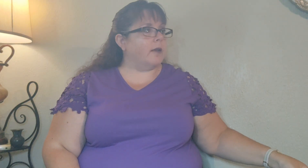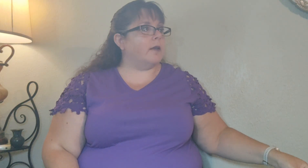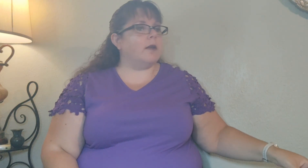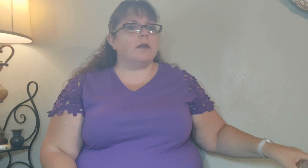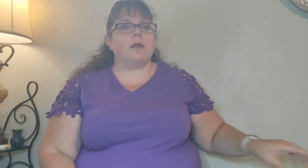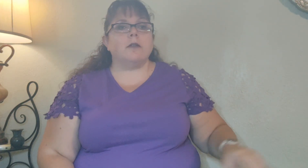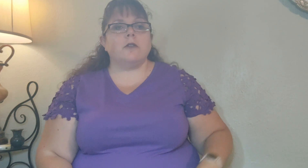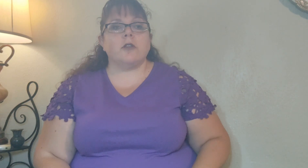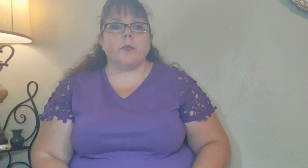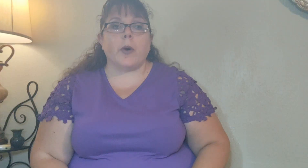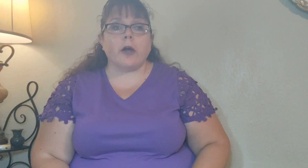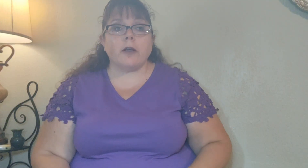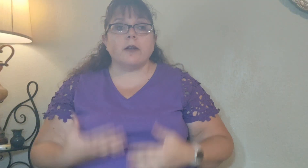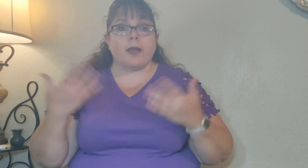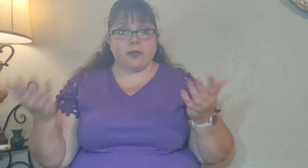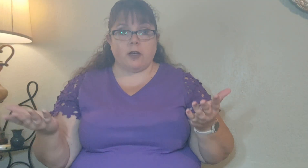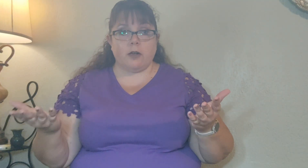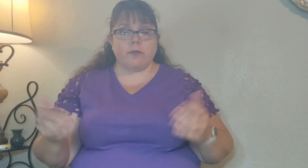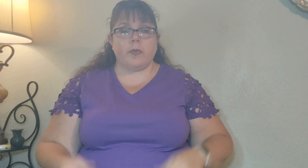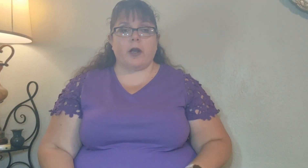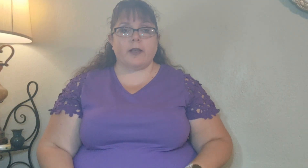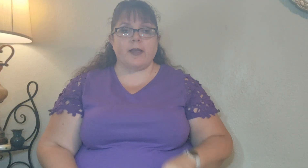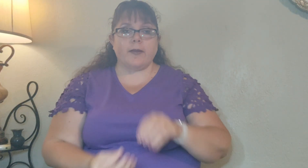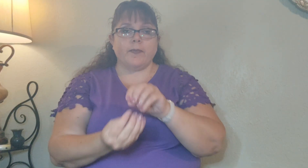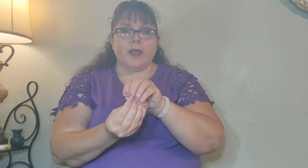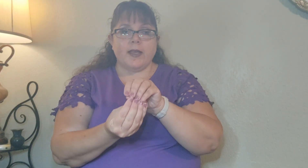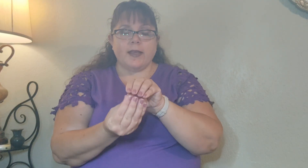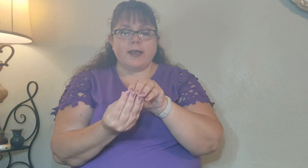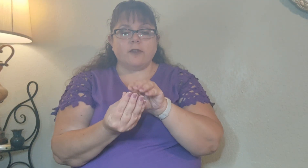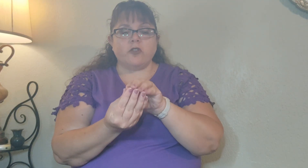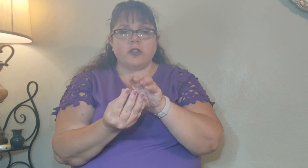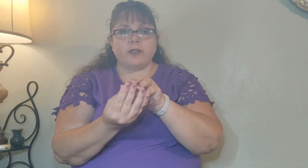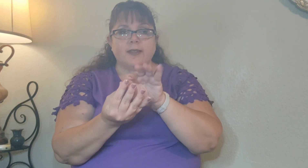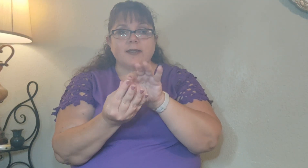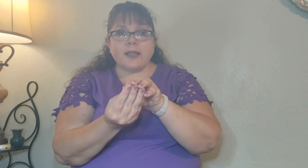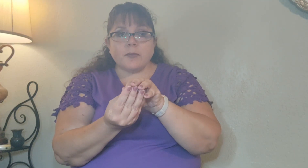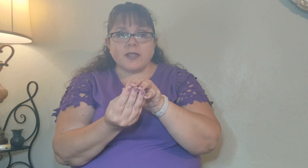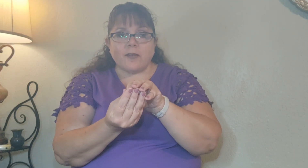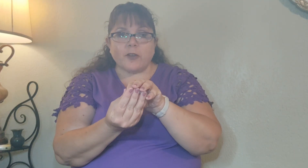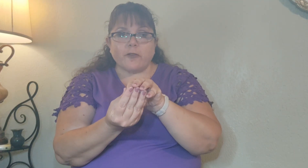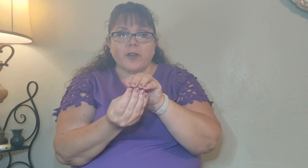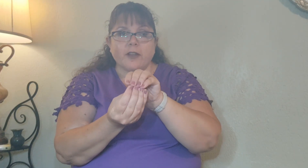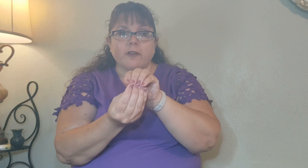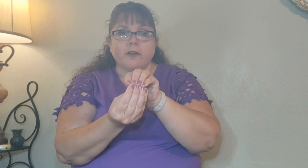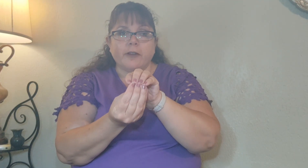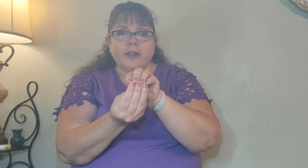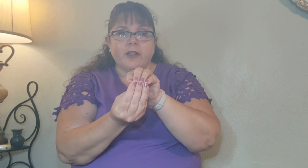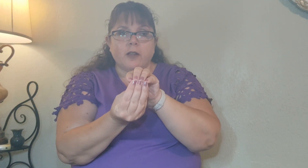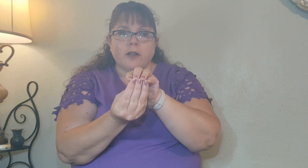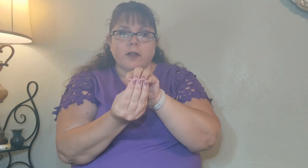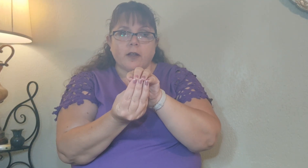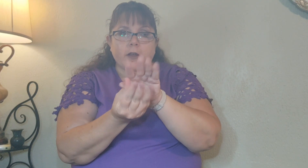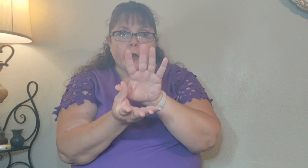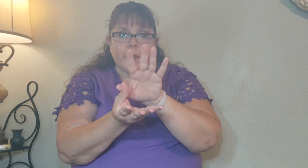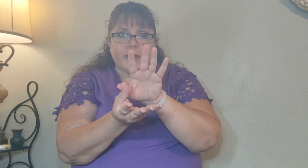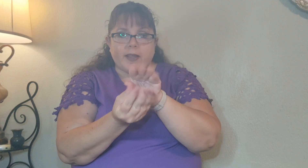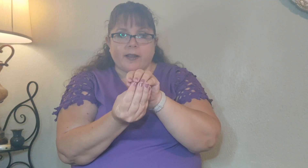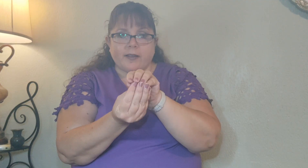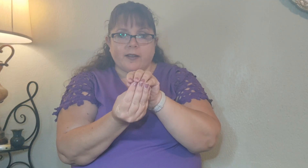And to bark, like a dog barking, it's just the tips of your finger opening. A